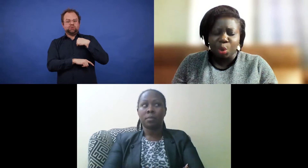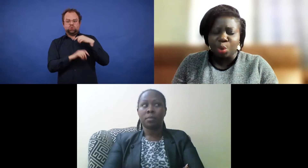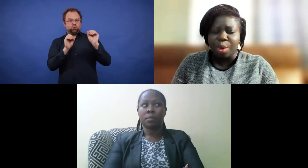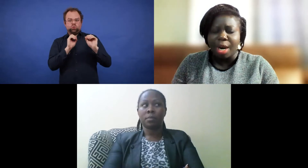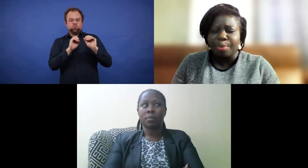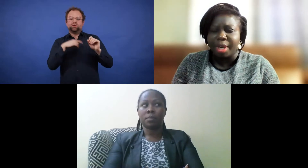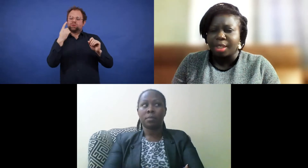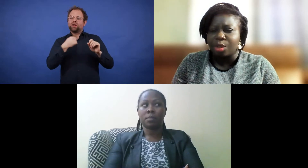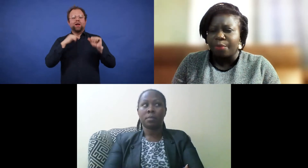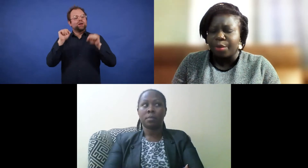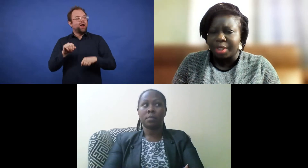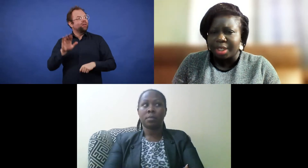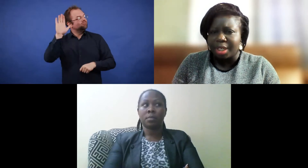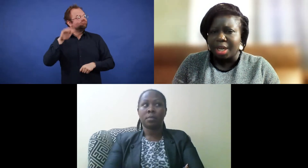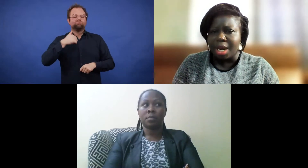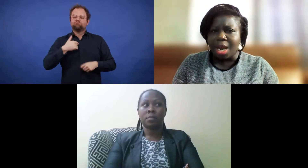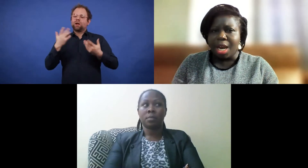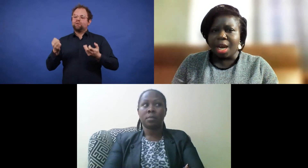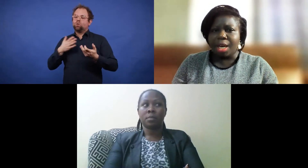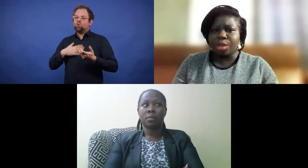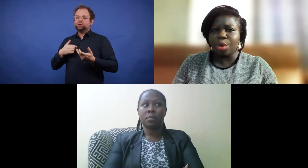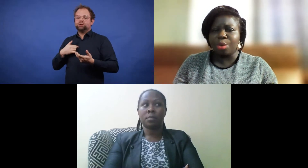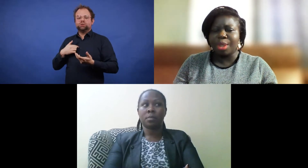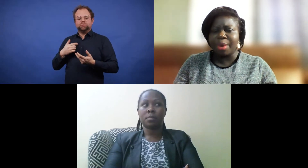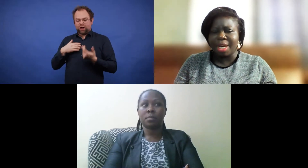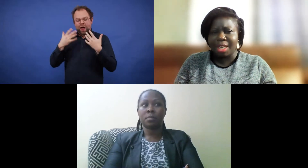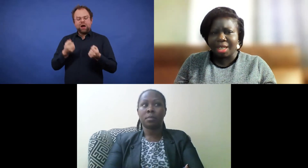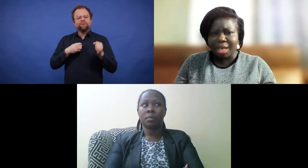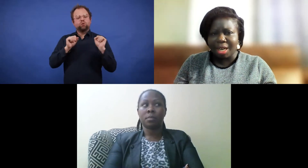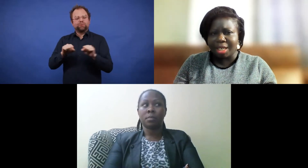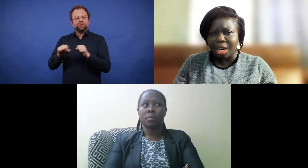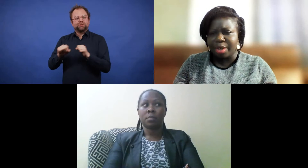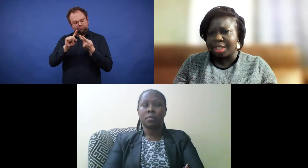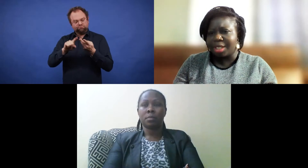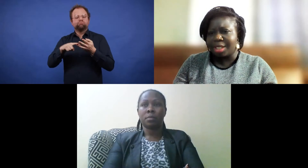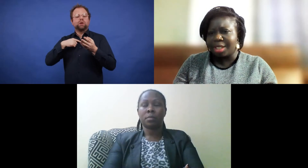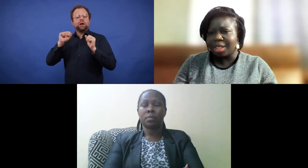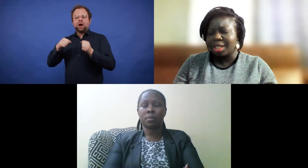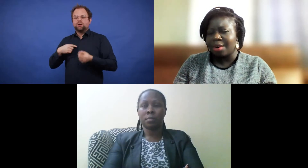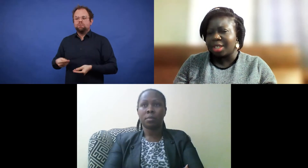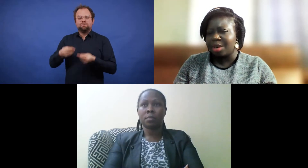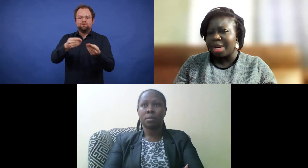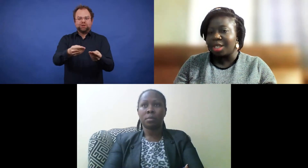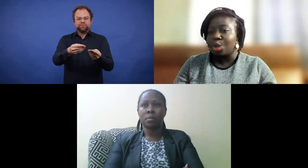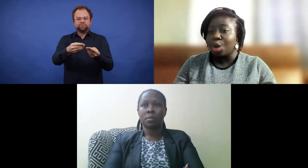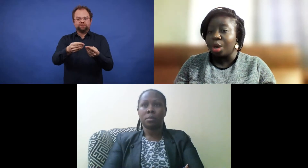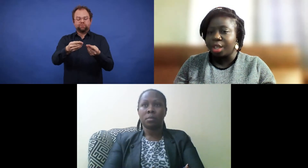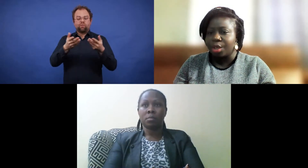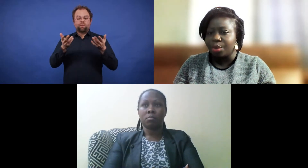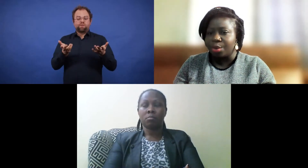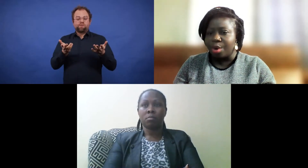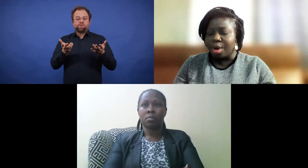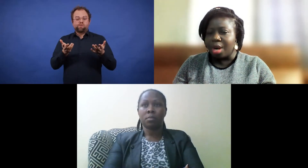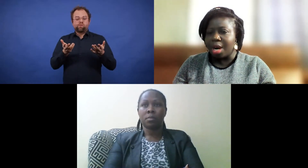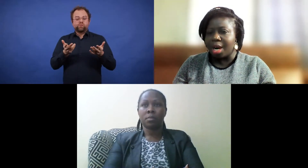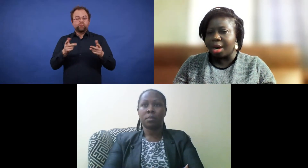access to places of voting. So typically in our regions, it's characterized by this long